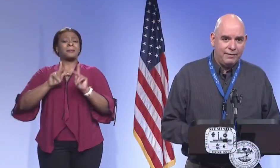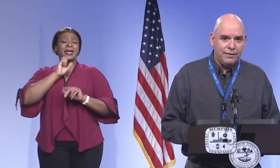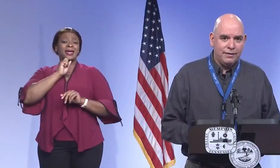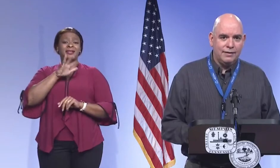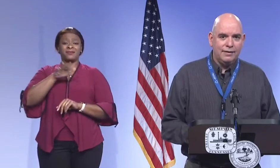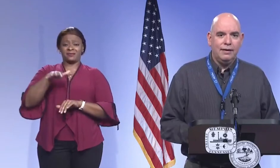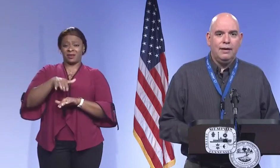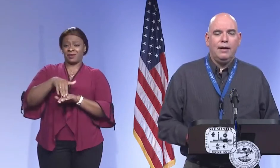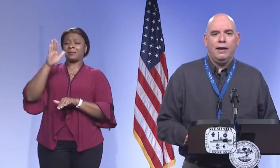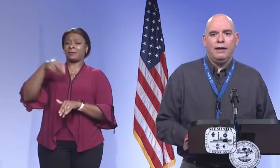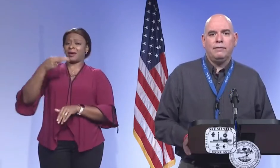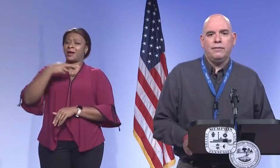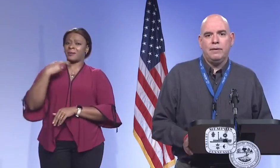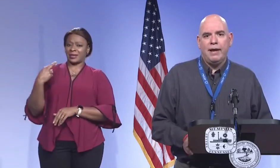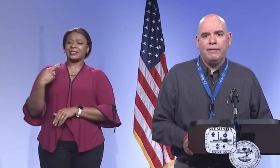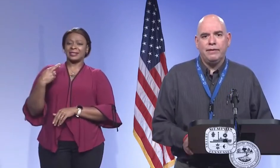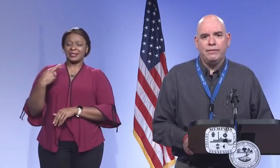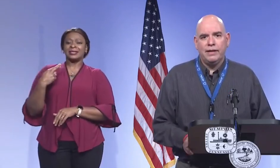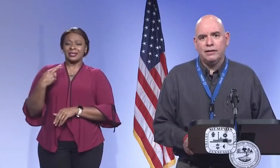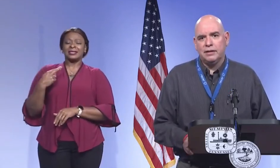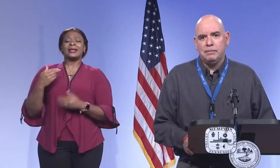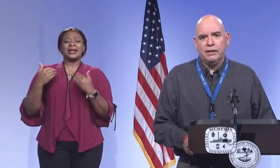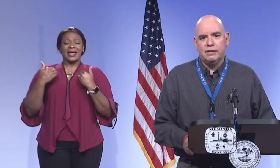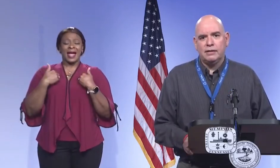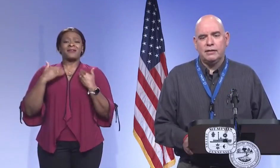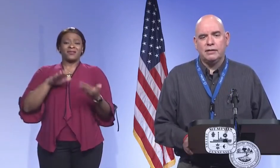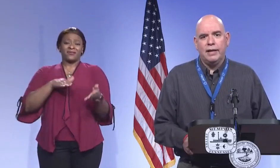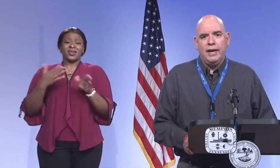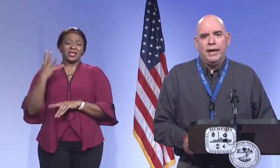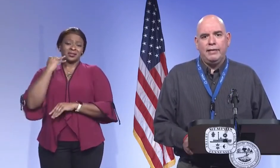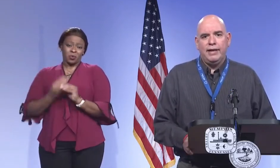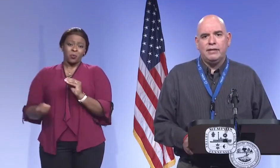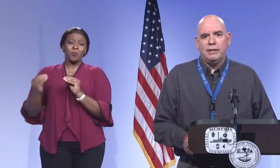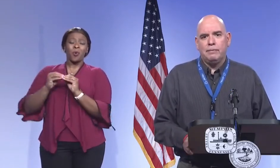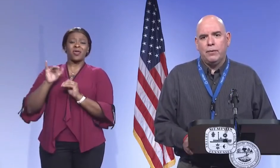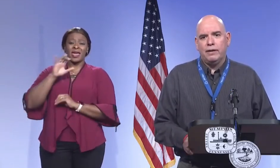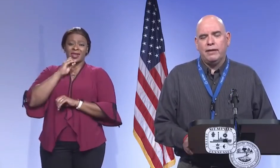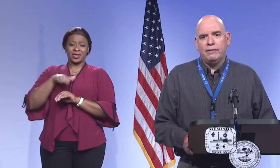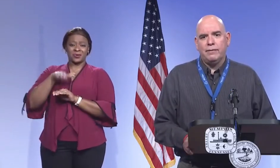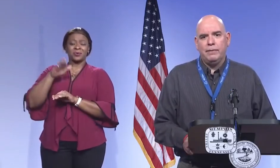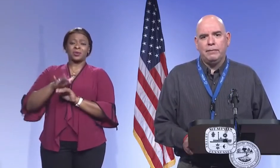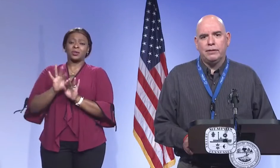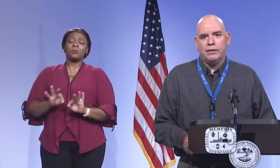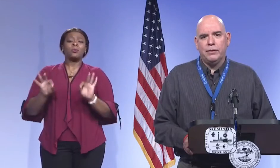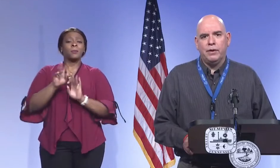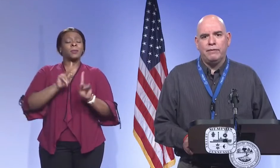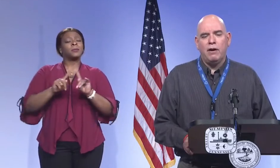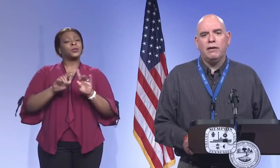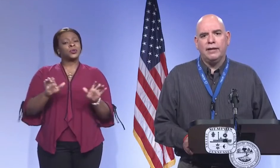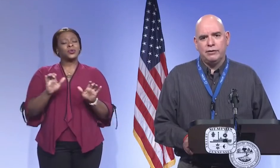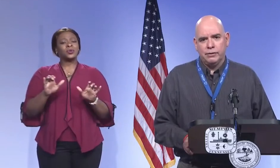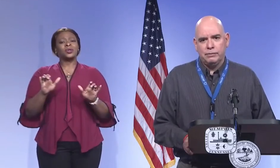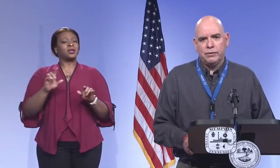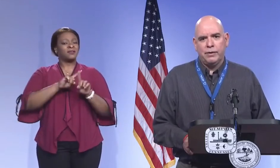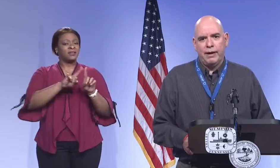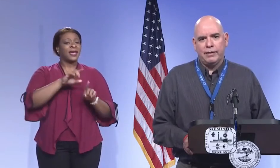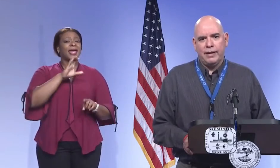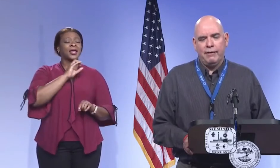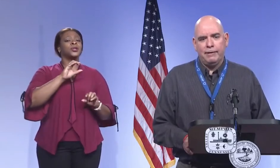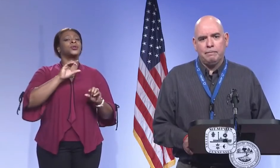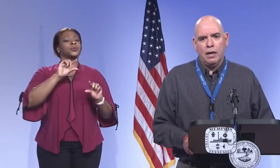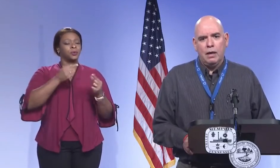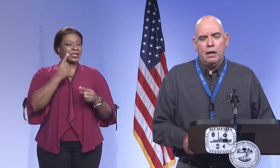55, from having fatal experiences. And that's an important thing for people to do of all age groups throughout